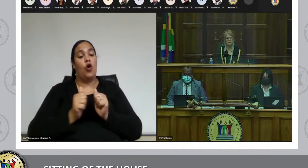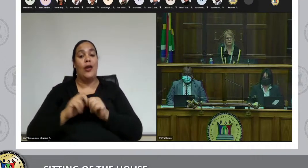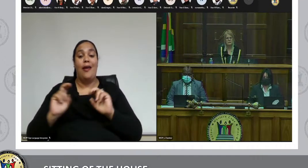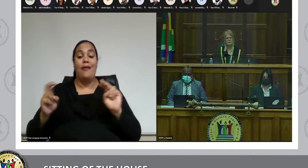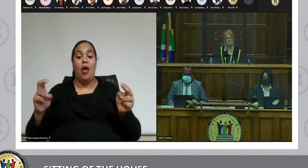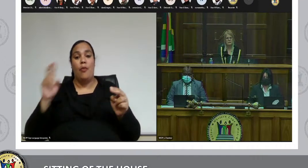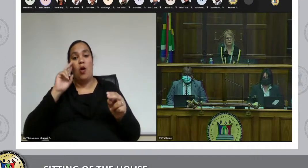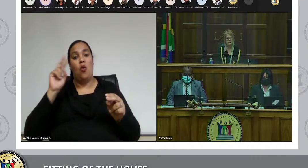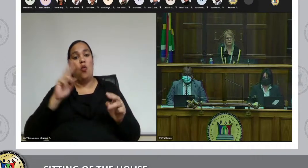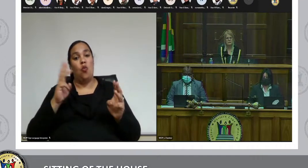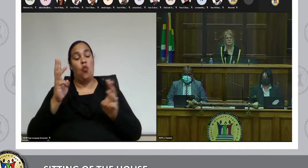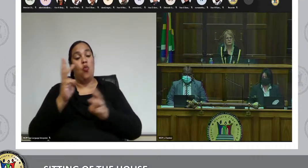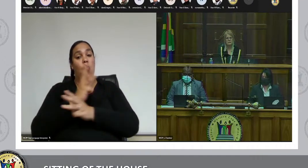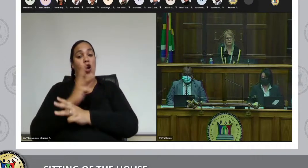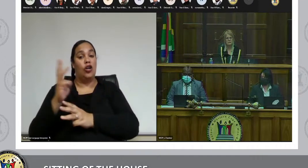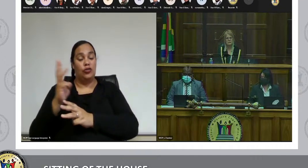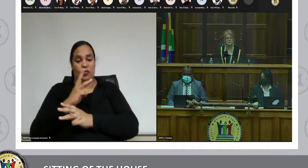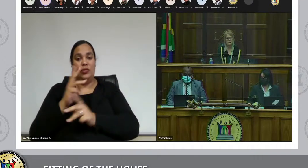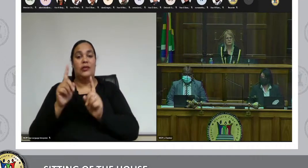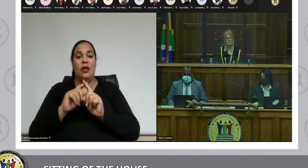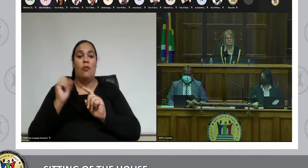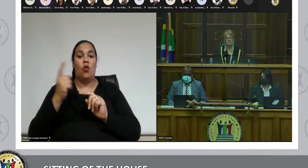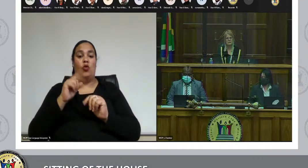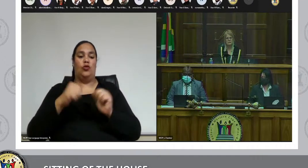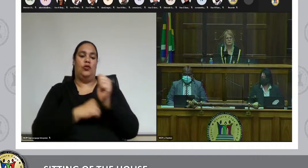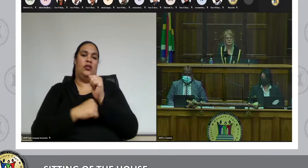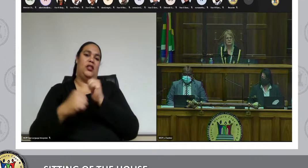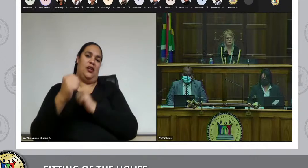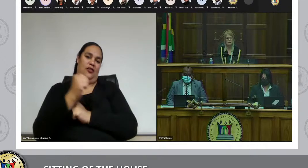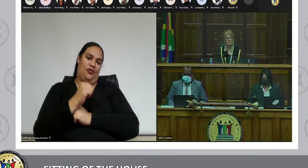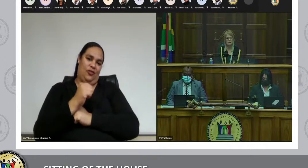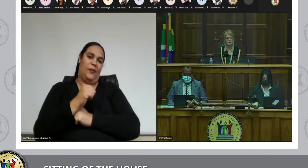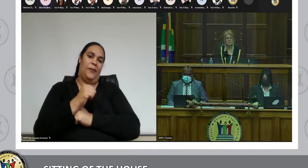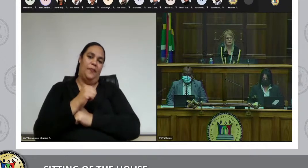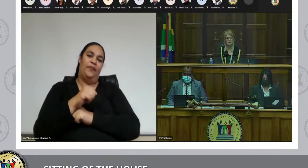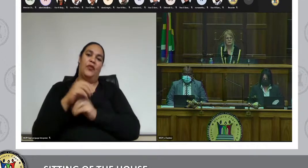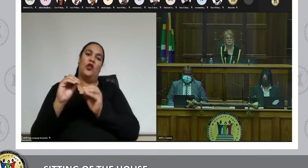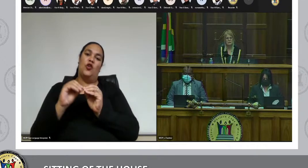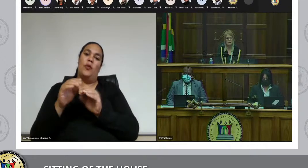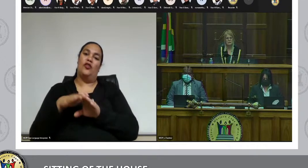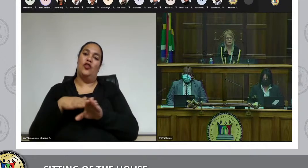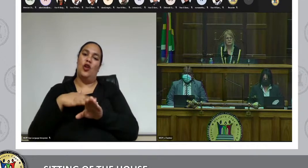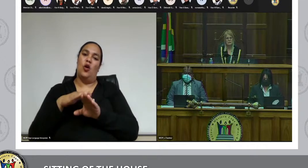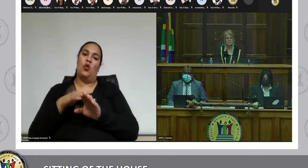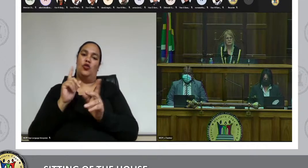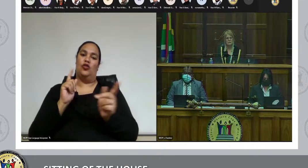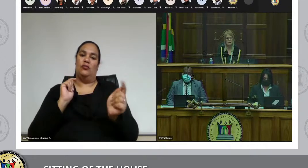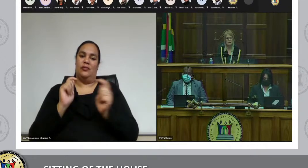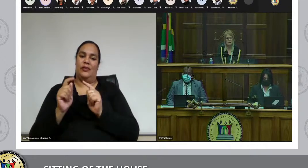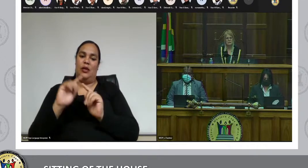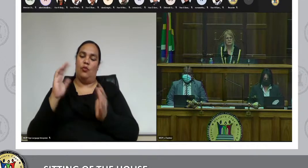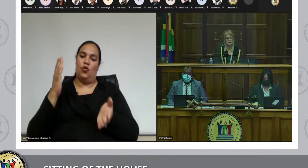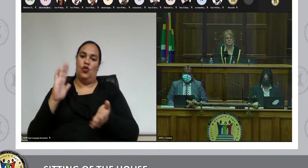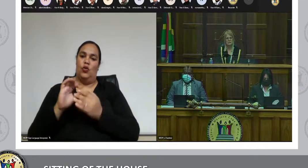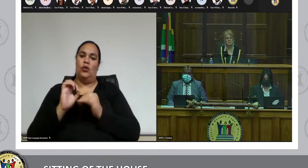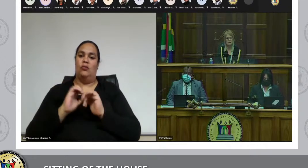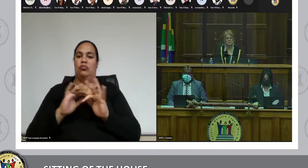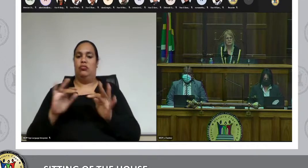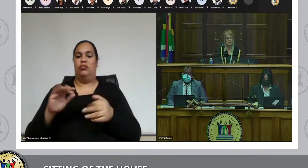watchers and all their structures to slow the transmission and reduce the spread